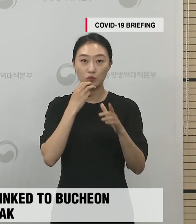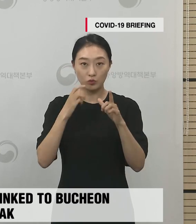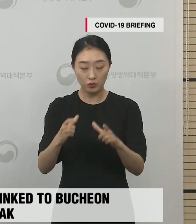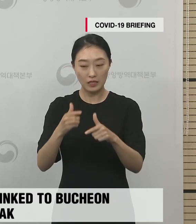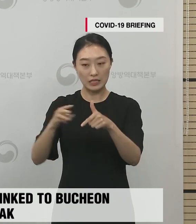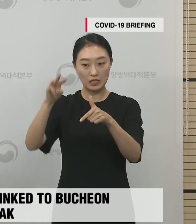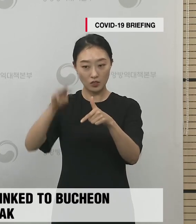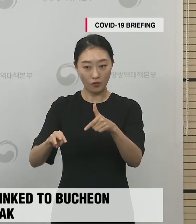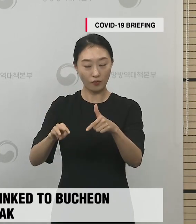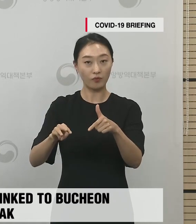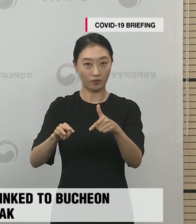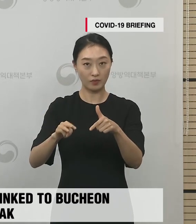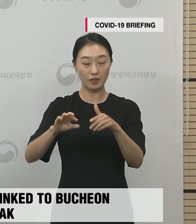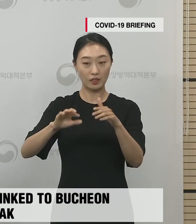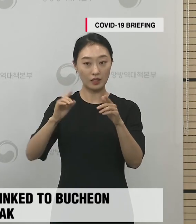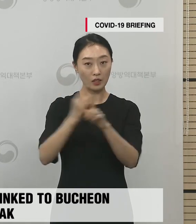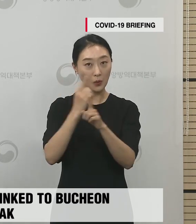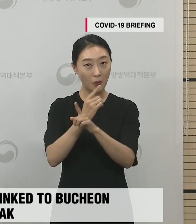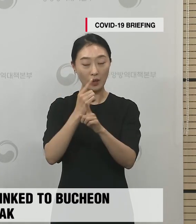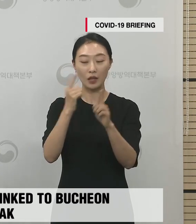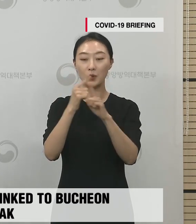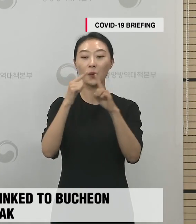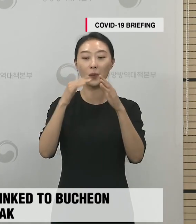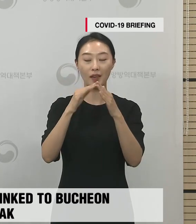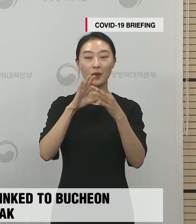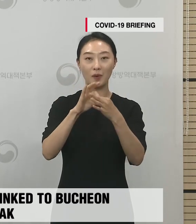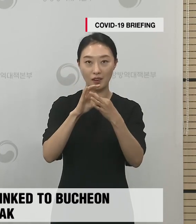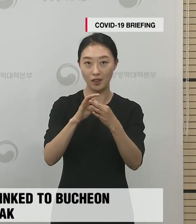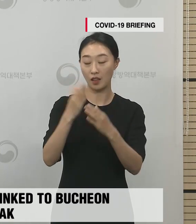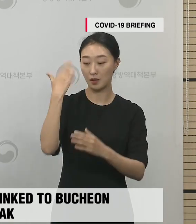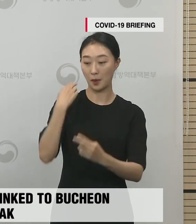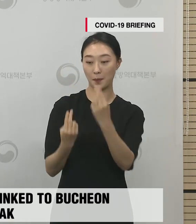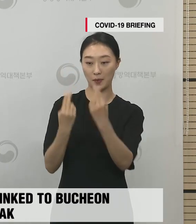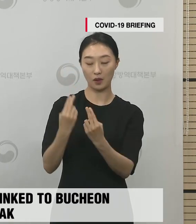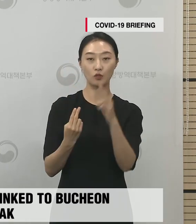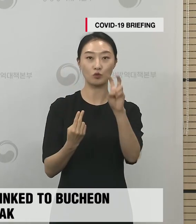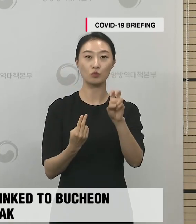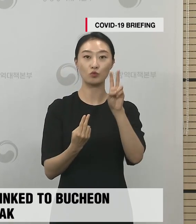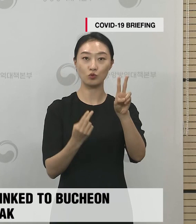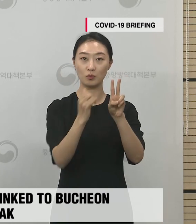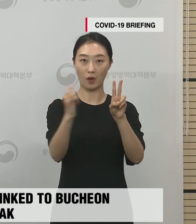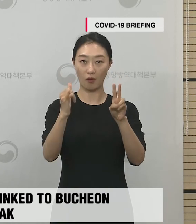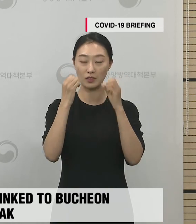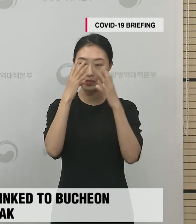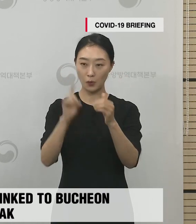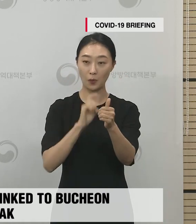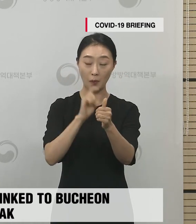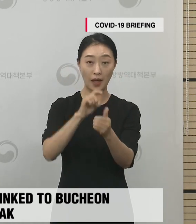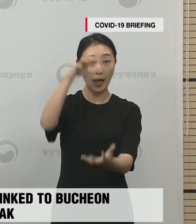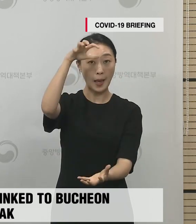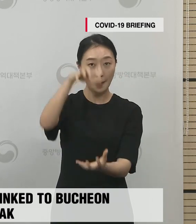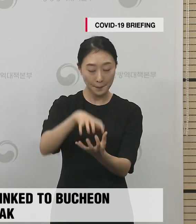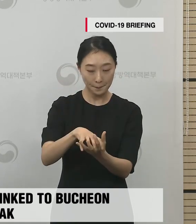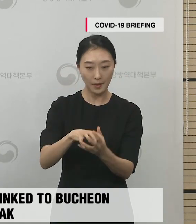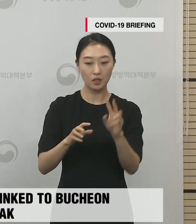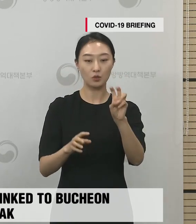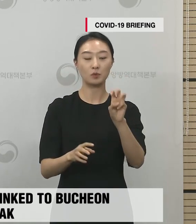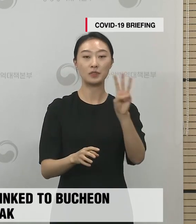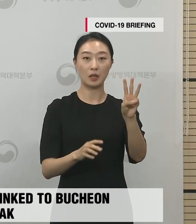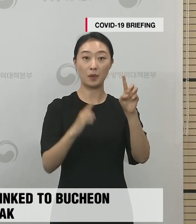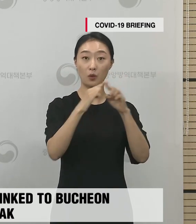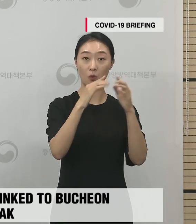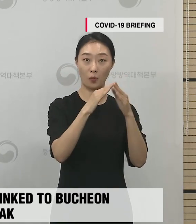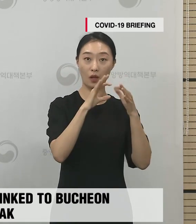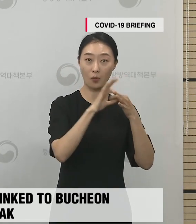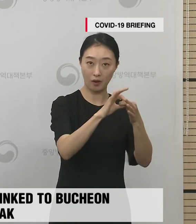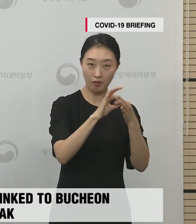increasing to 15. And relating to newly planted local churches in Incheon City of Gyeonggi-do province and